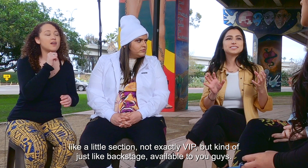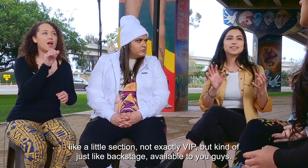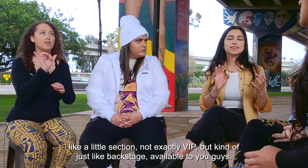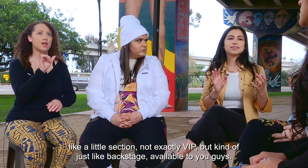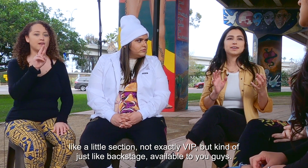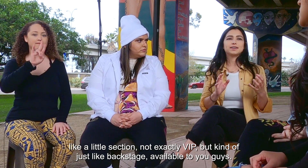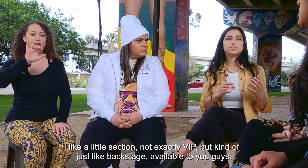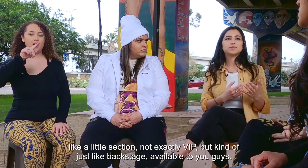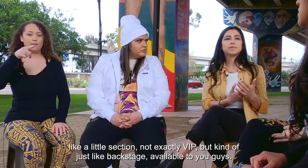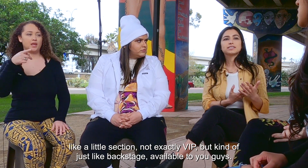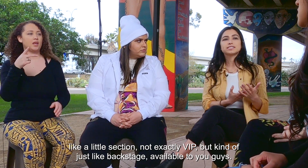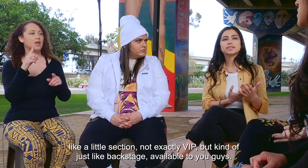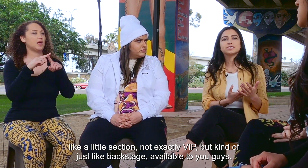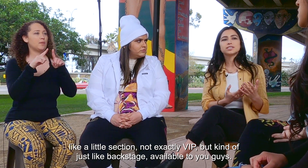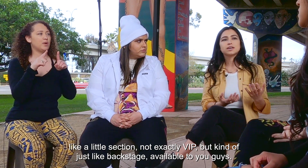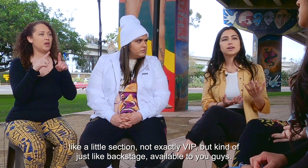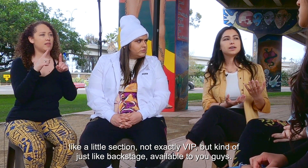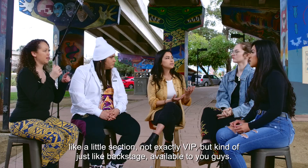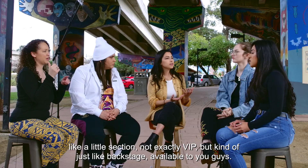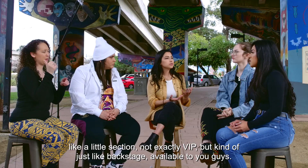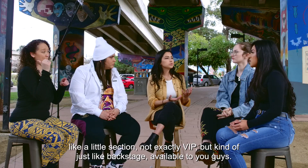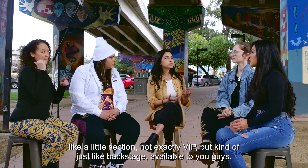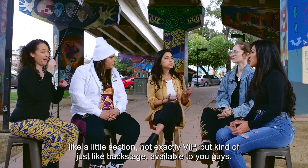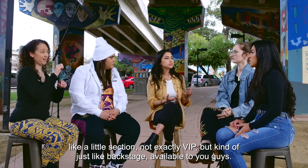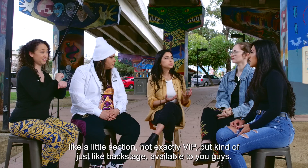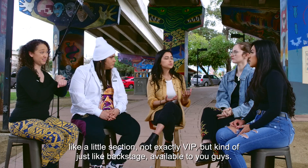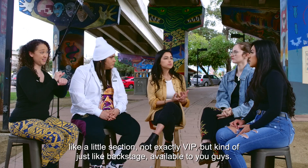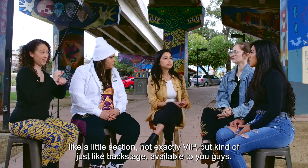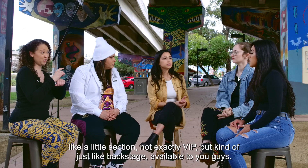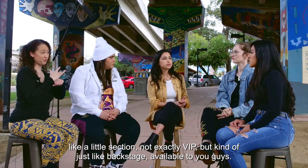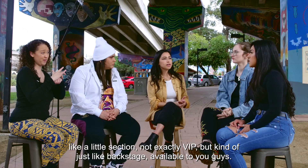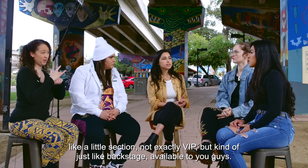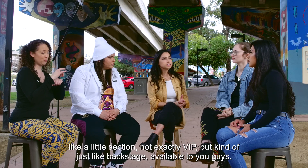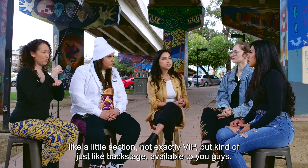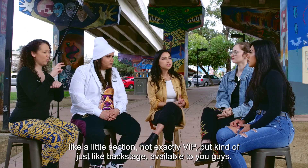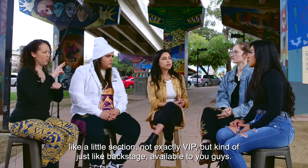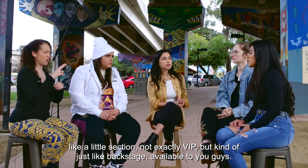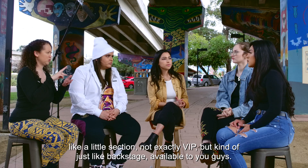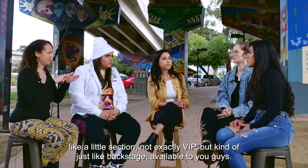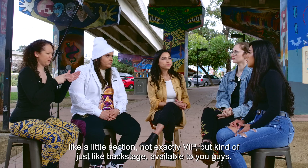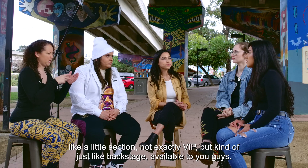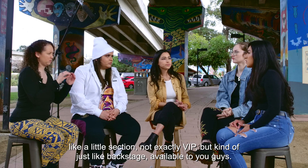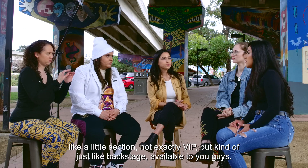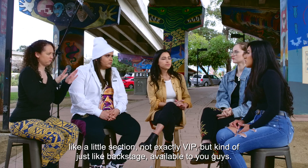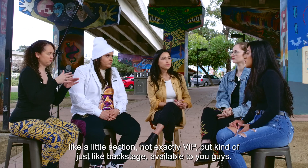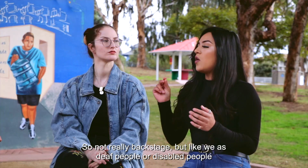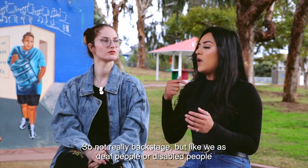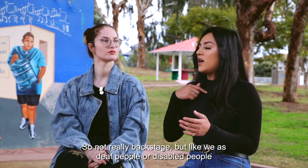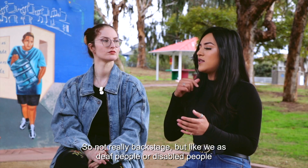kind of just like backstage, available to you guys.